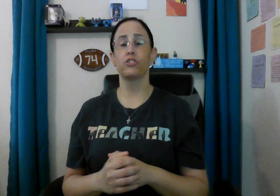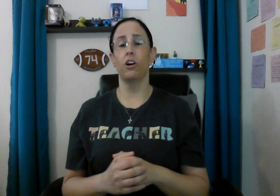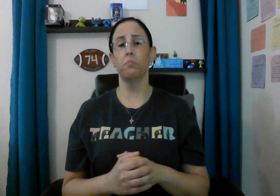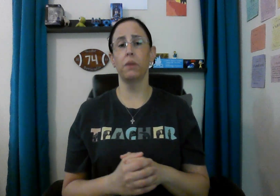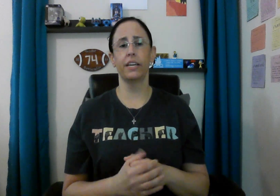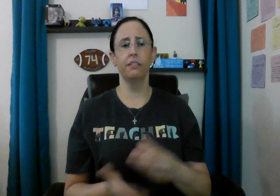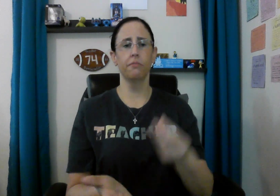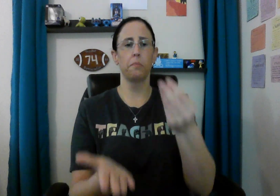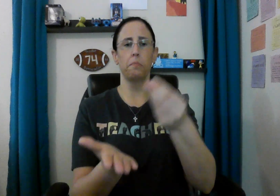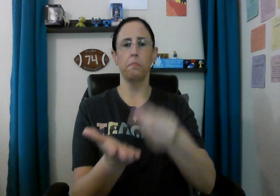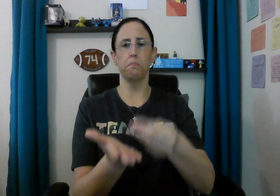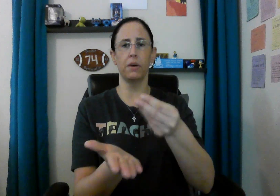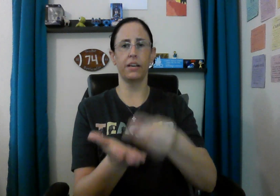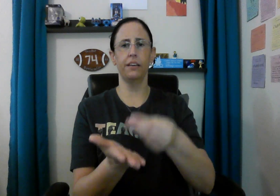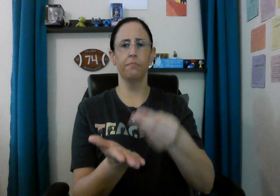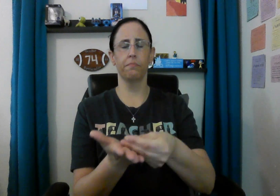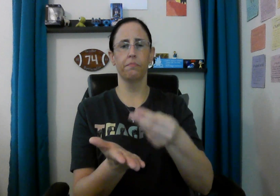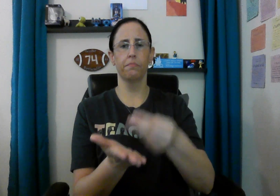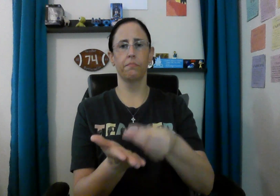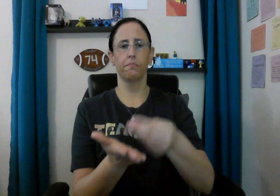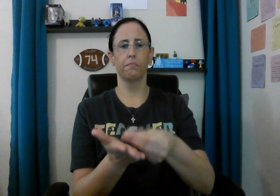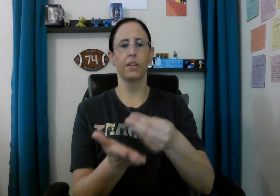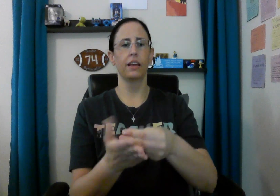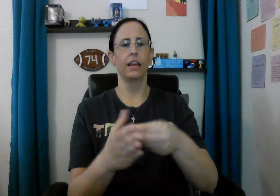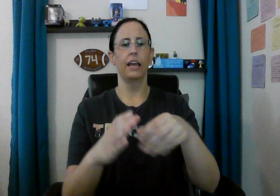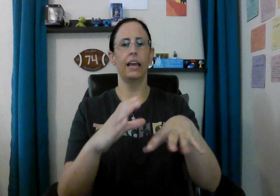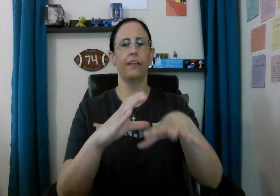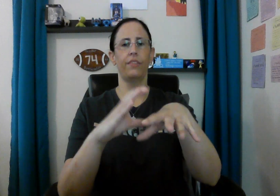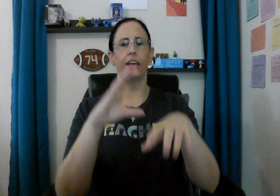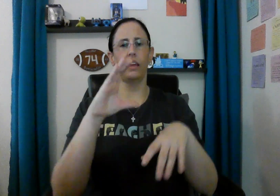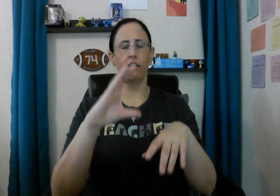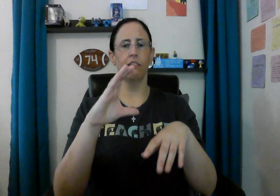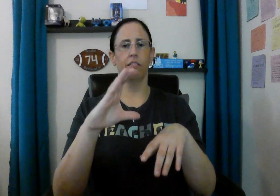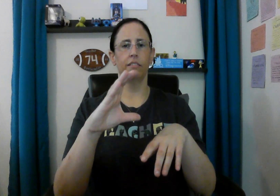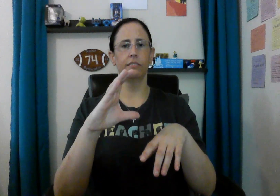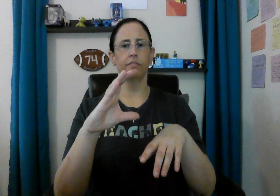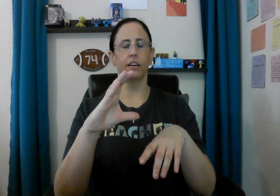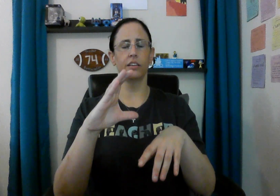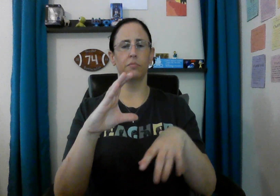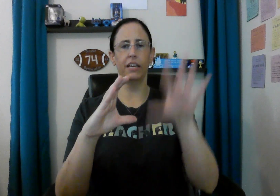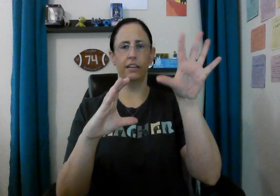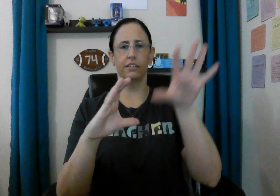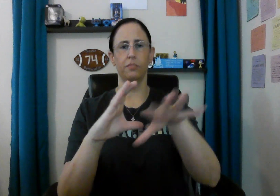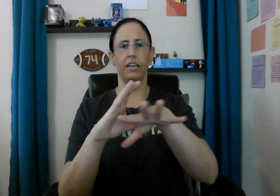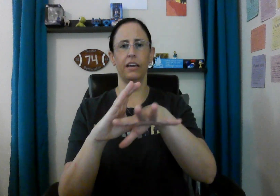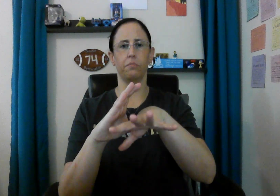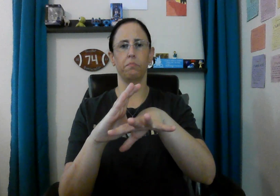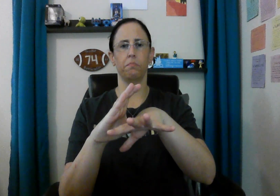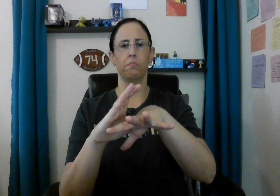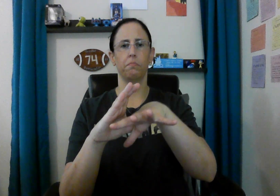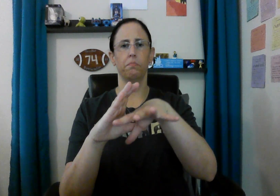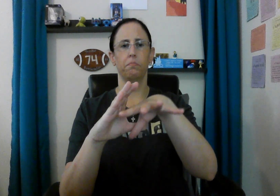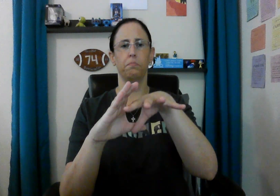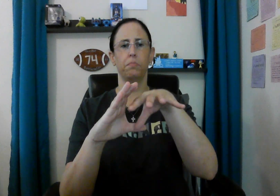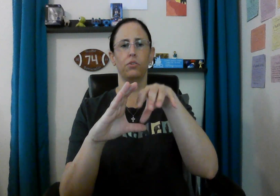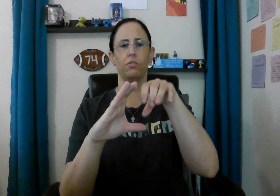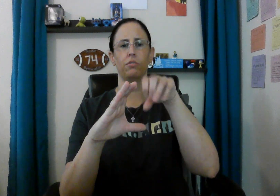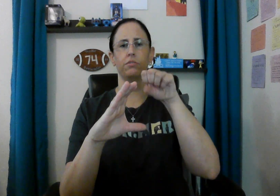Withdraw money, money. And then non-dominant hand, dominant hand, pull to